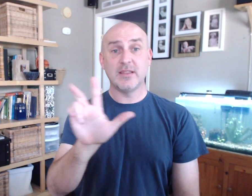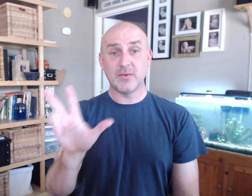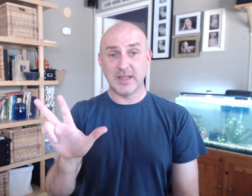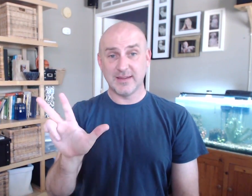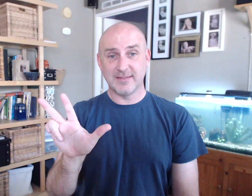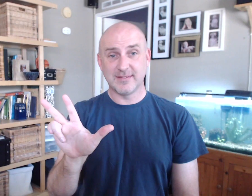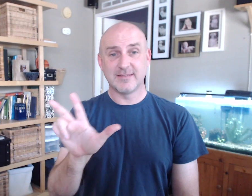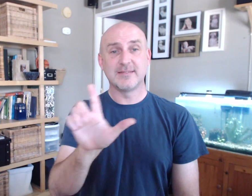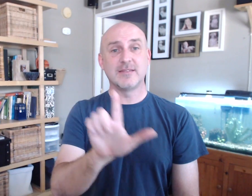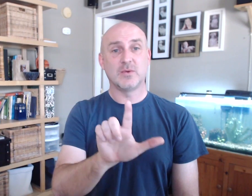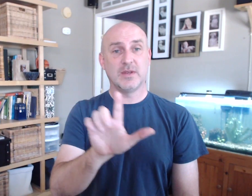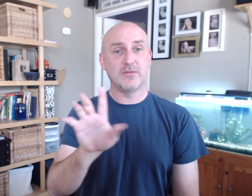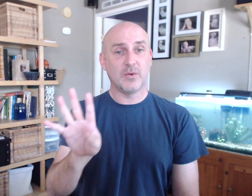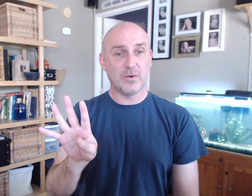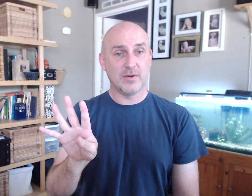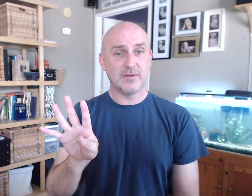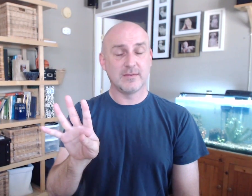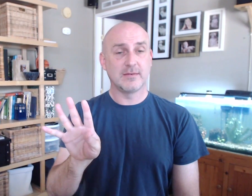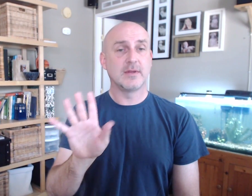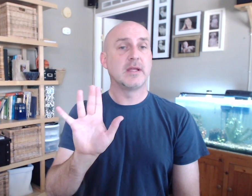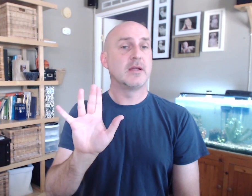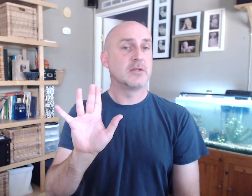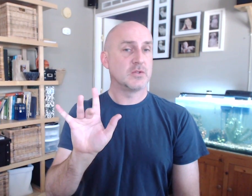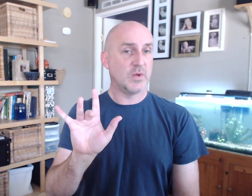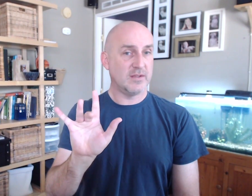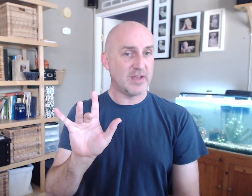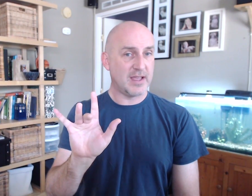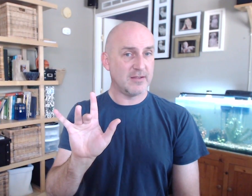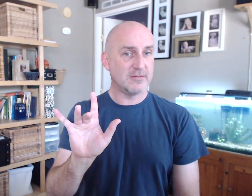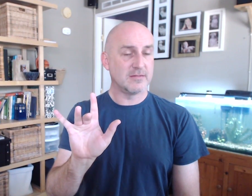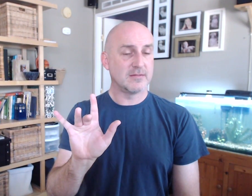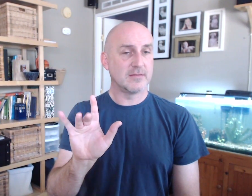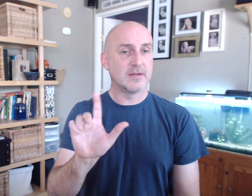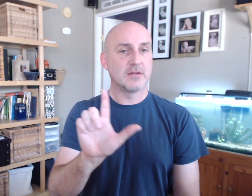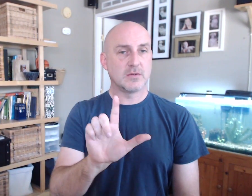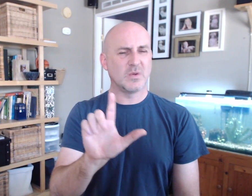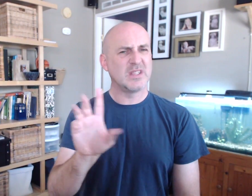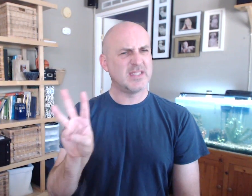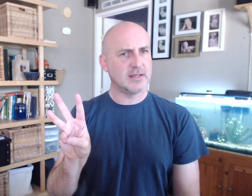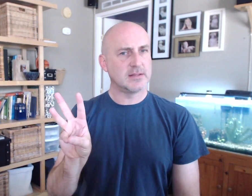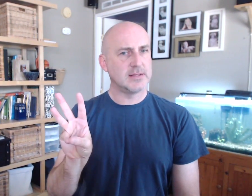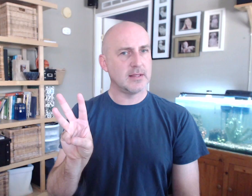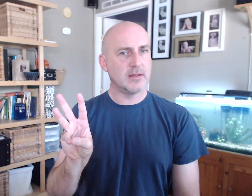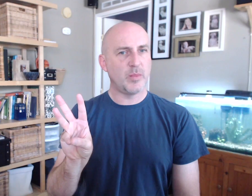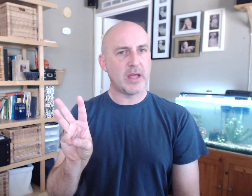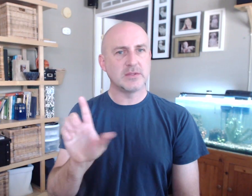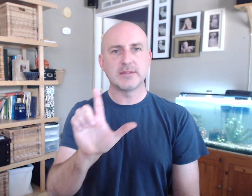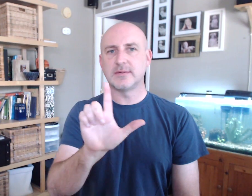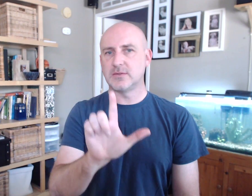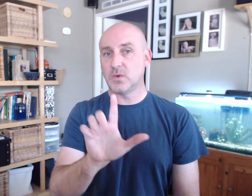23, 24, 25, 26. You see the little bounce?